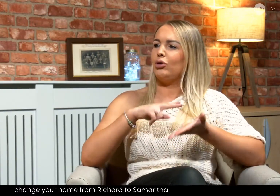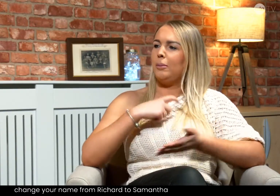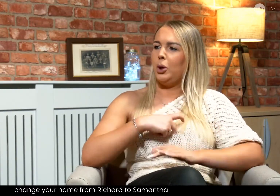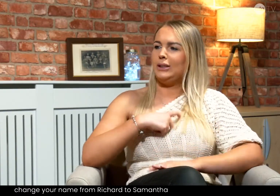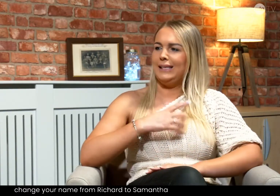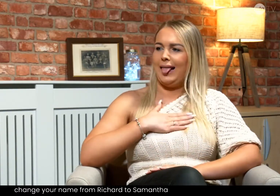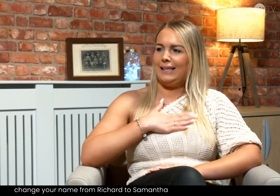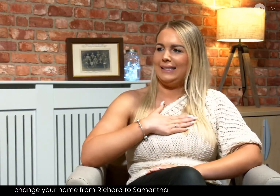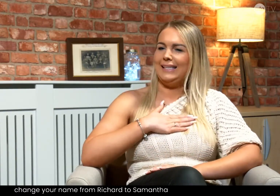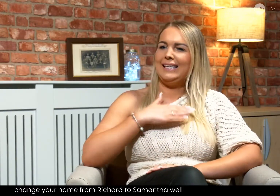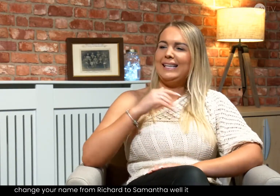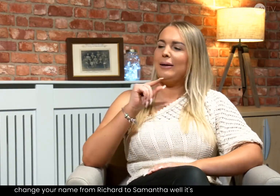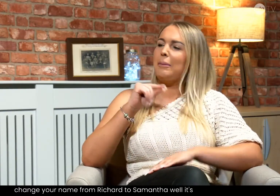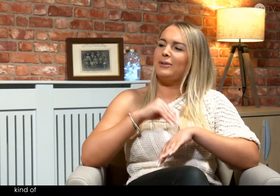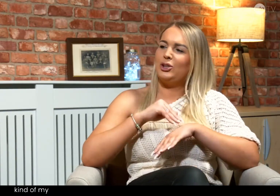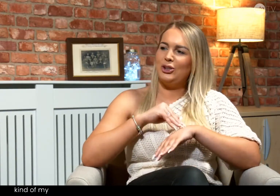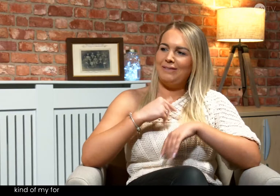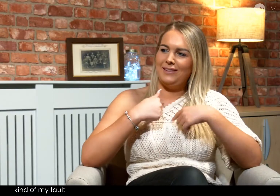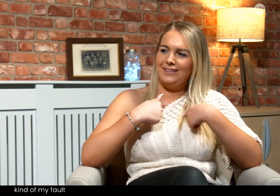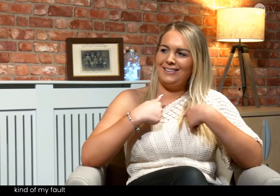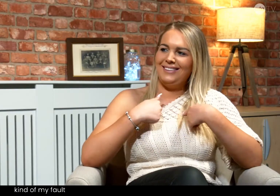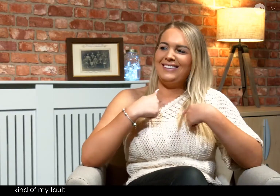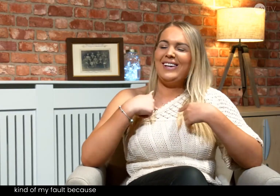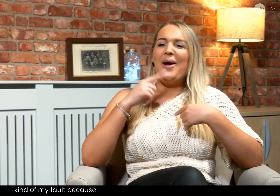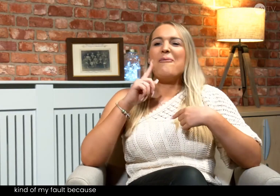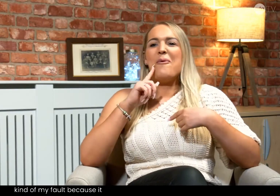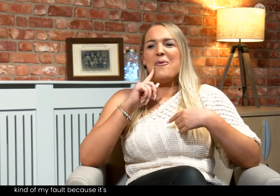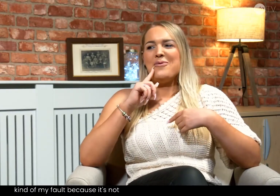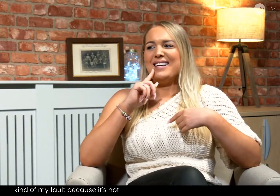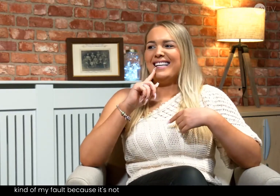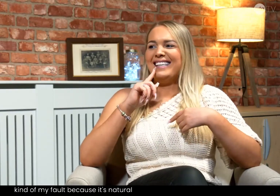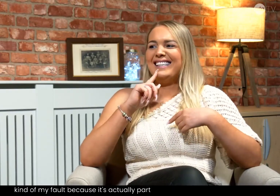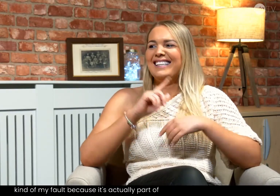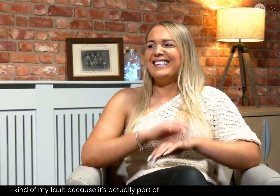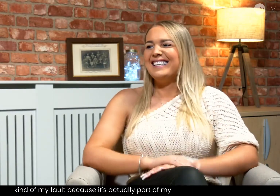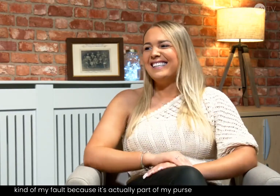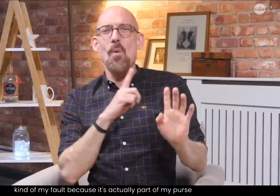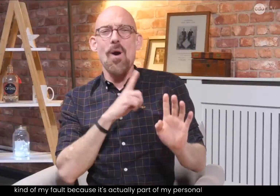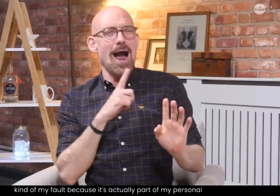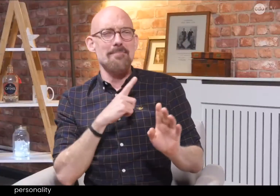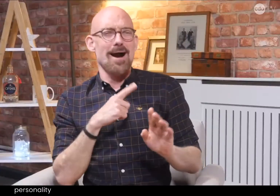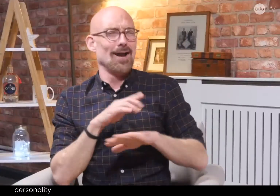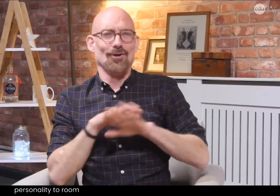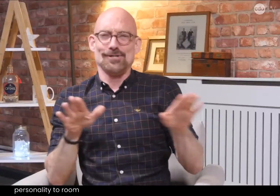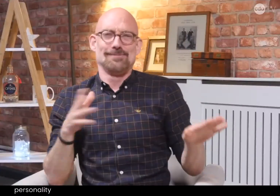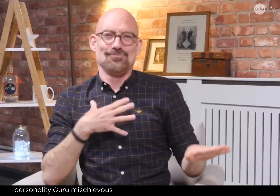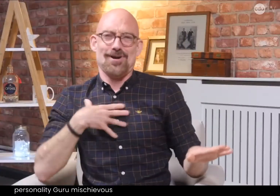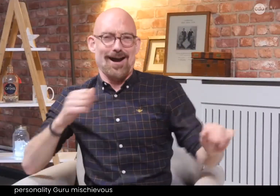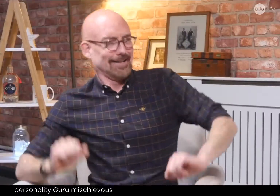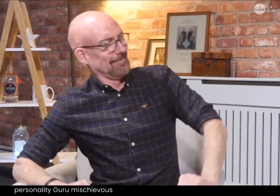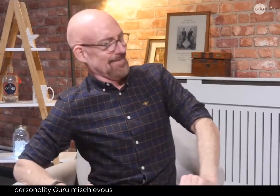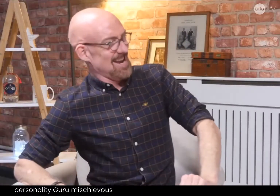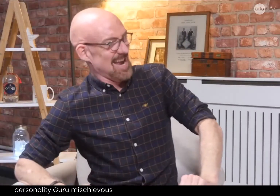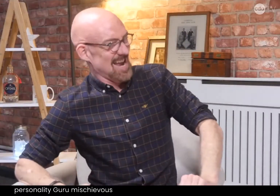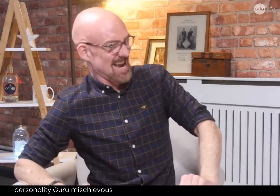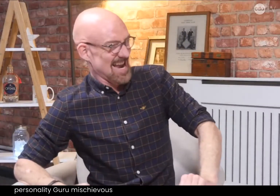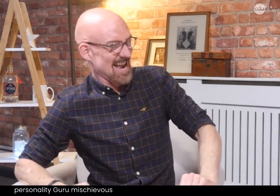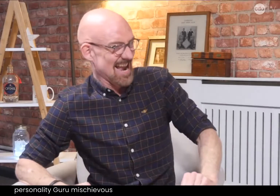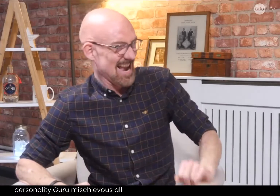of my fault because it's naturally part of my personality to be mischievous. Always. Oh, why am I not surprised